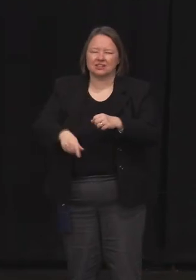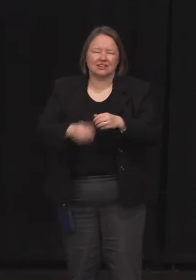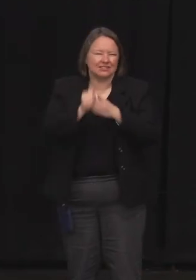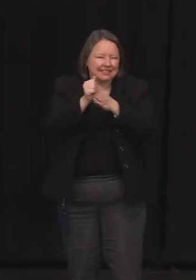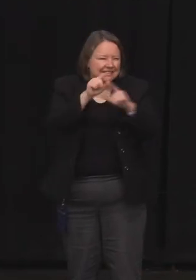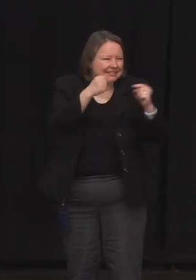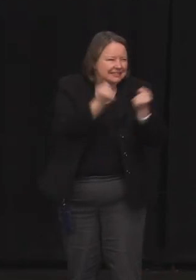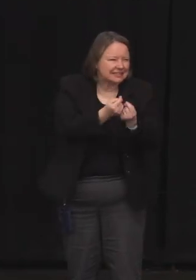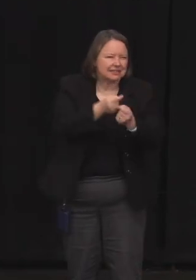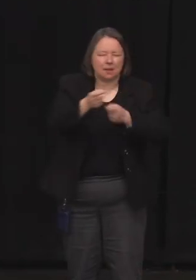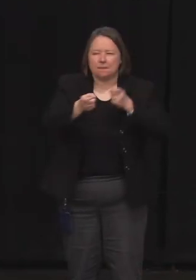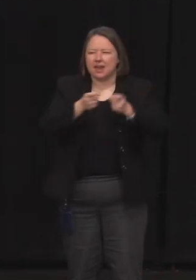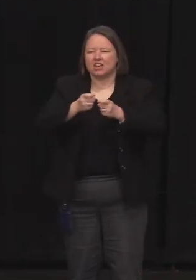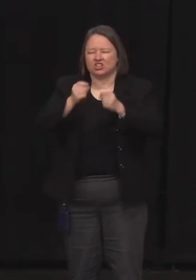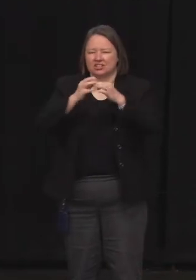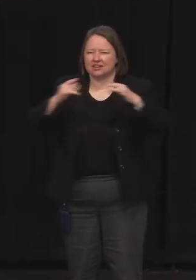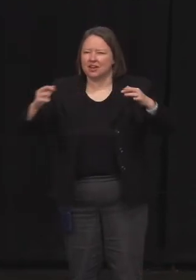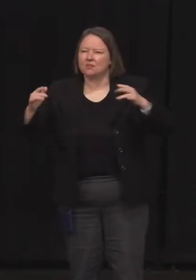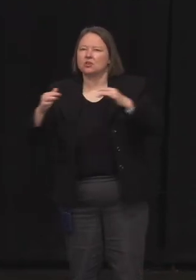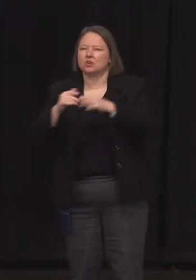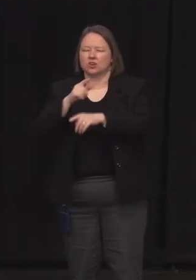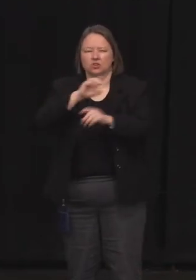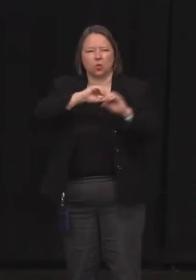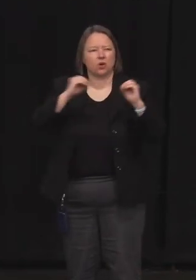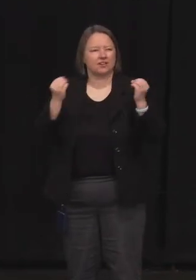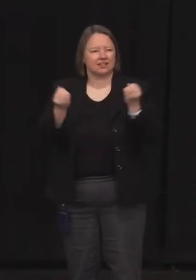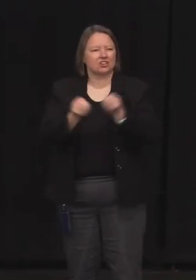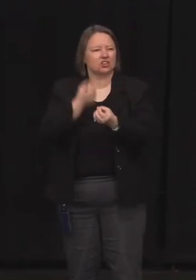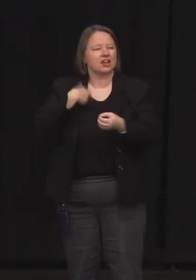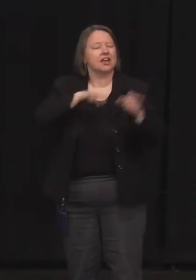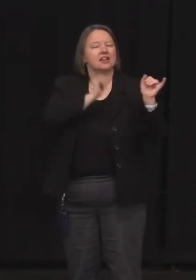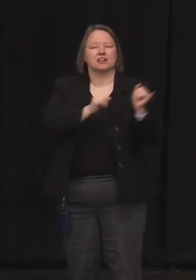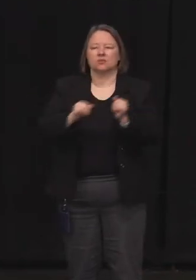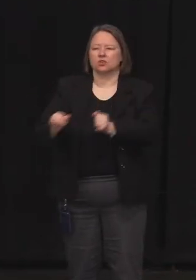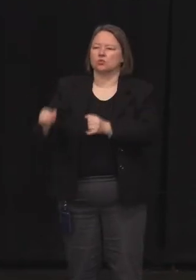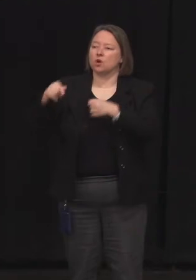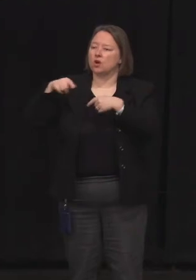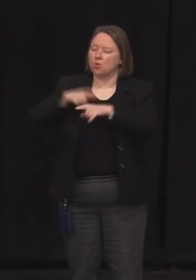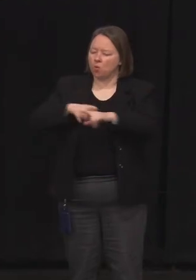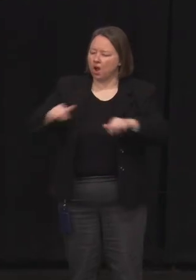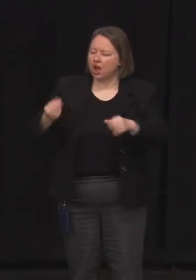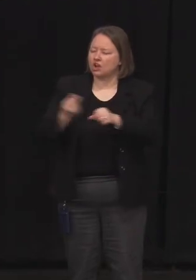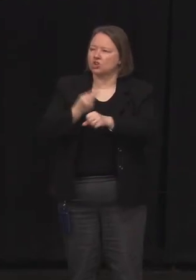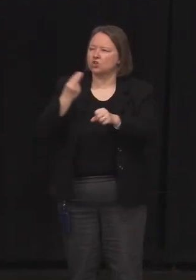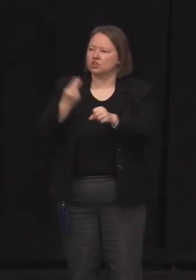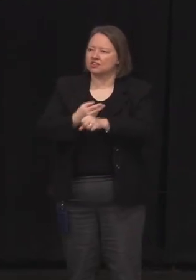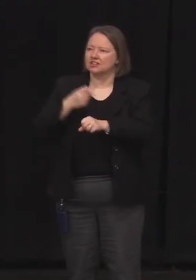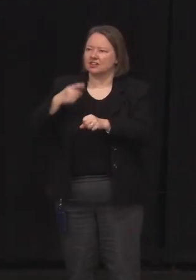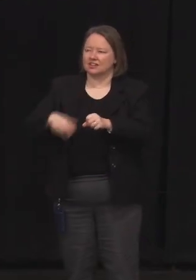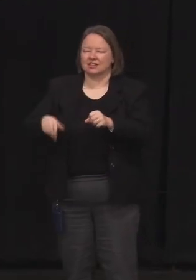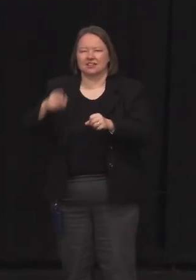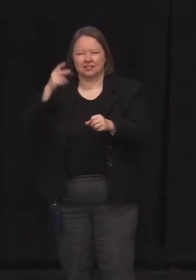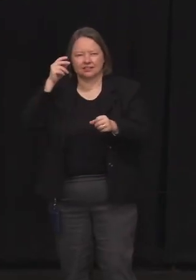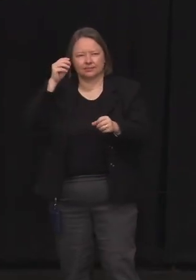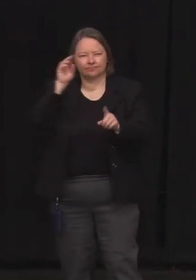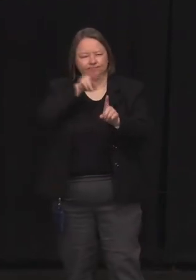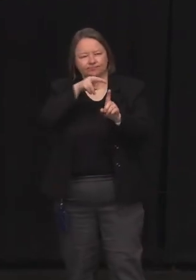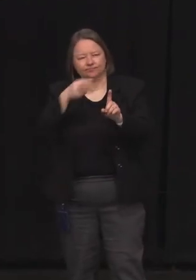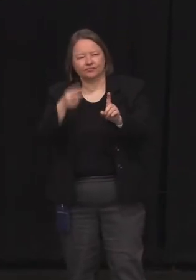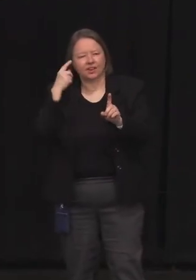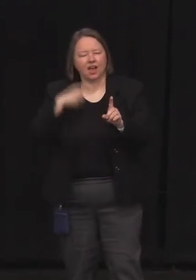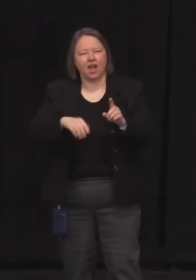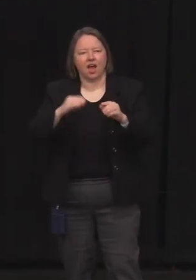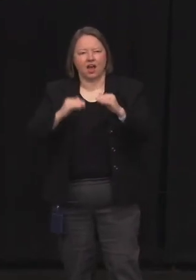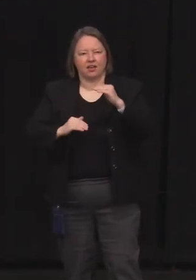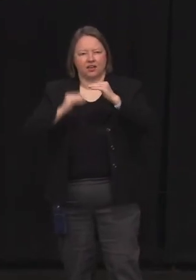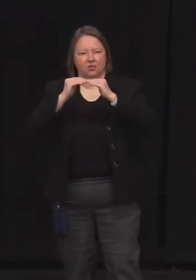managing diverse organizations and individuals while using his lens of equity in the public